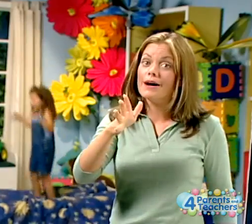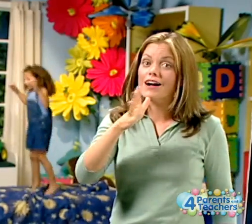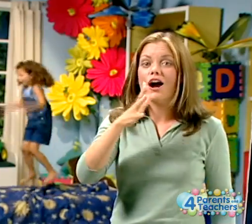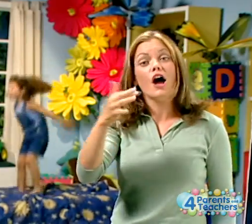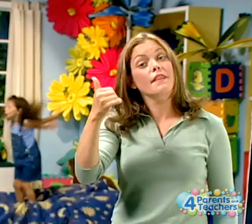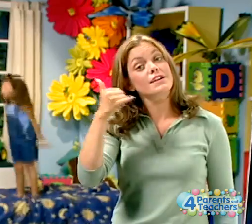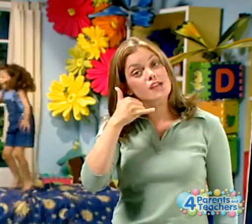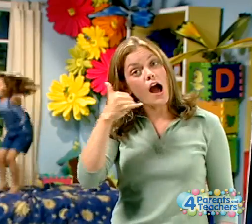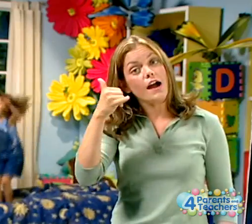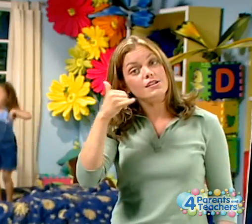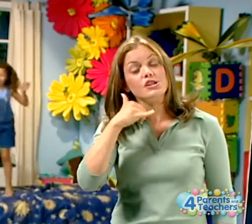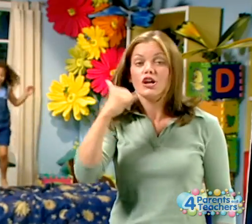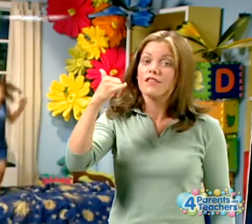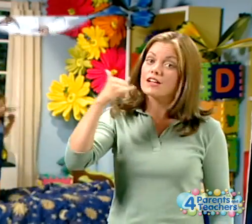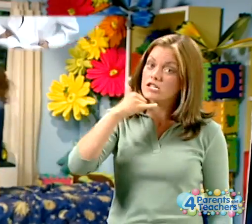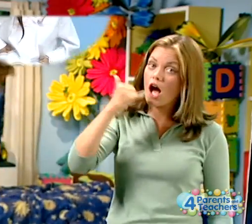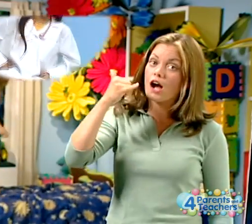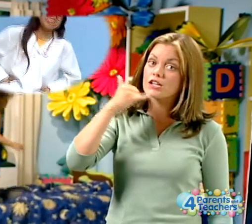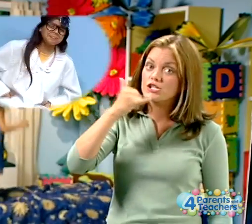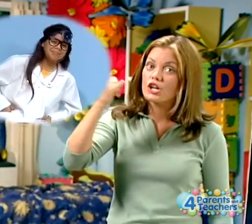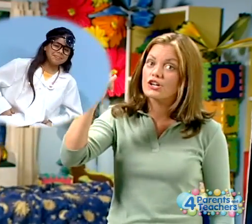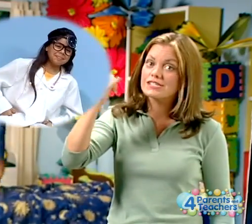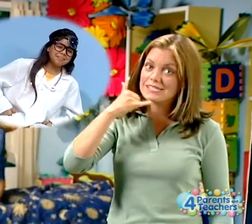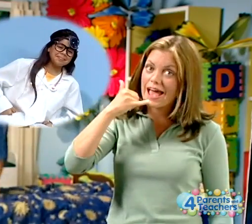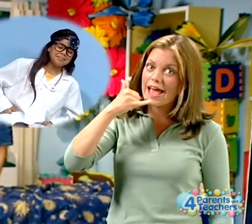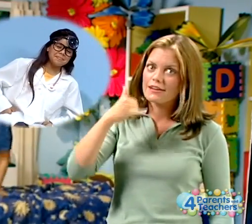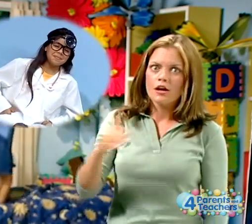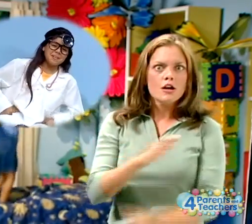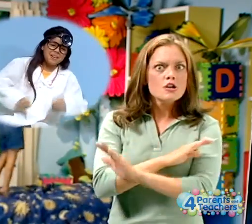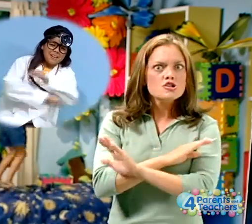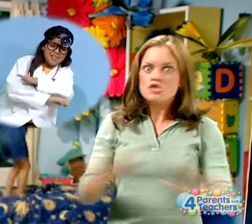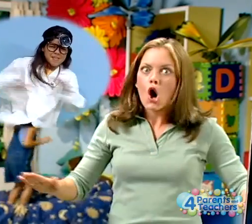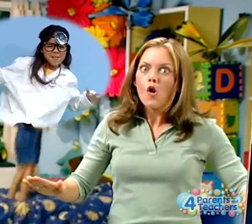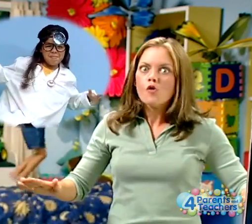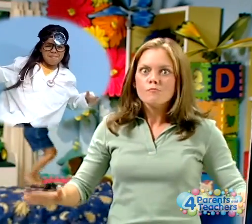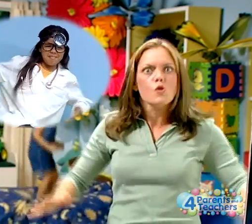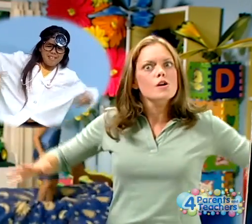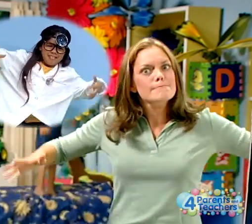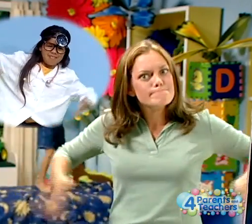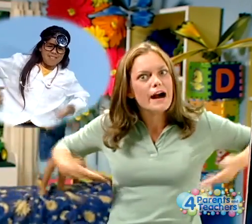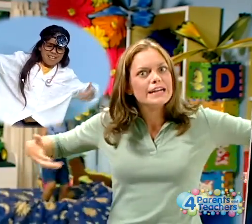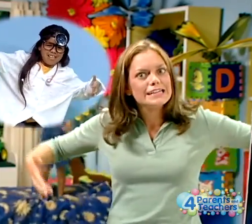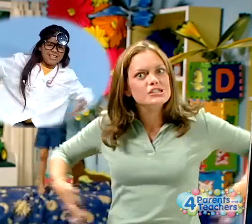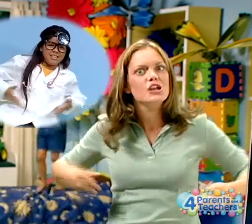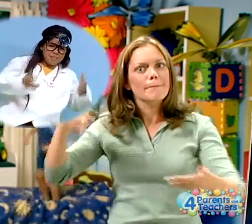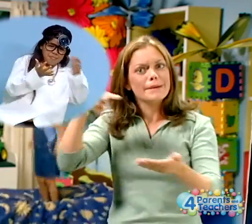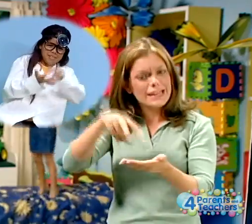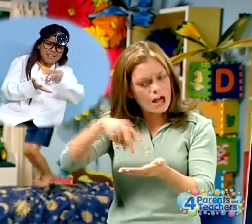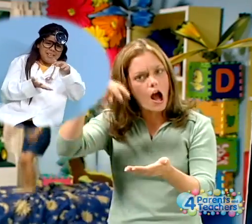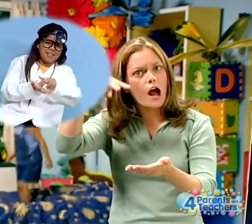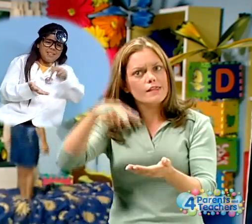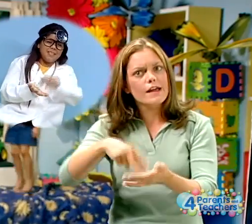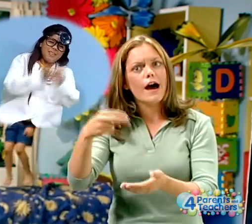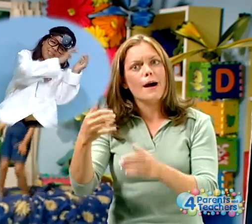called the doctor, the doctor said, No more monkeys jumping Jumping on the